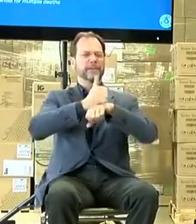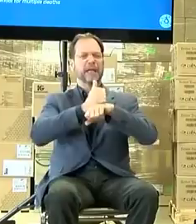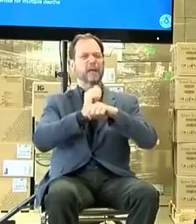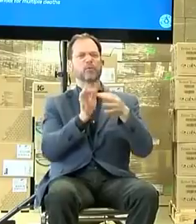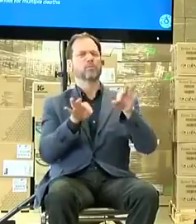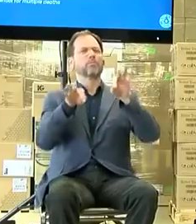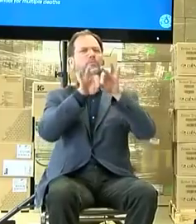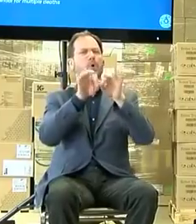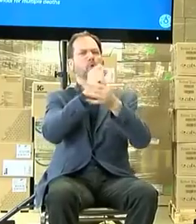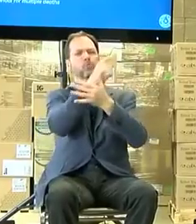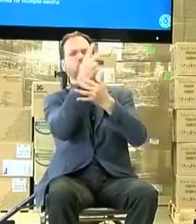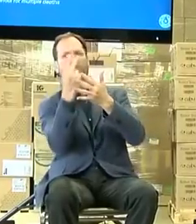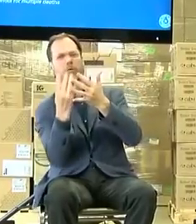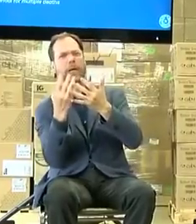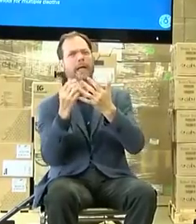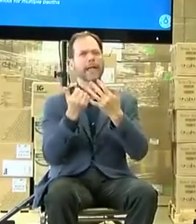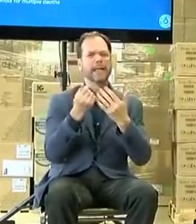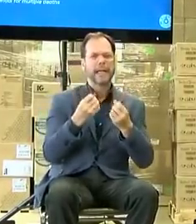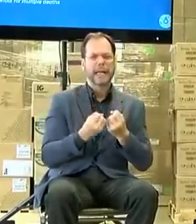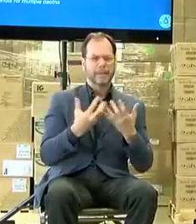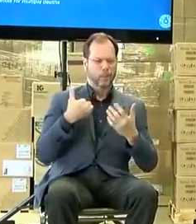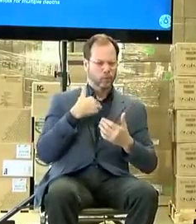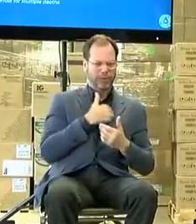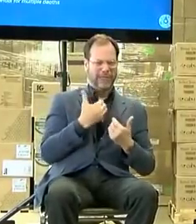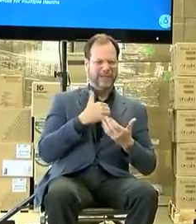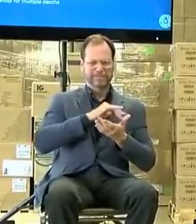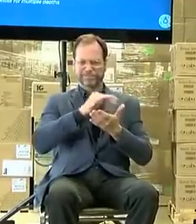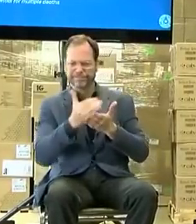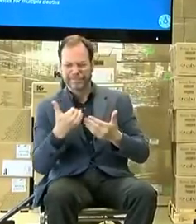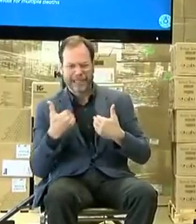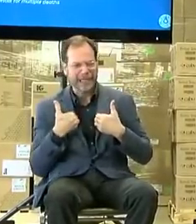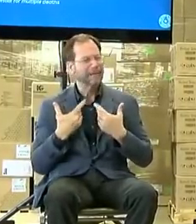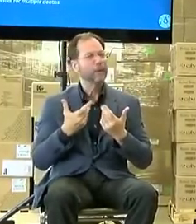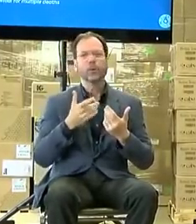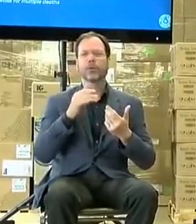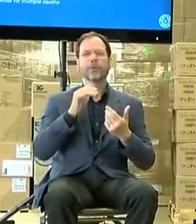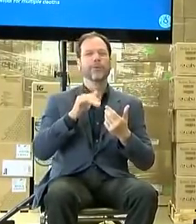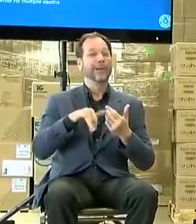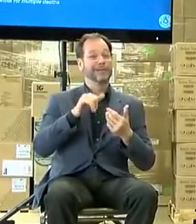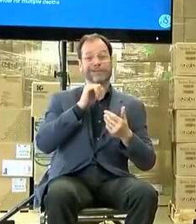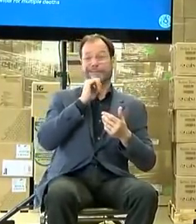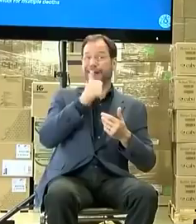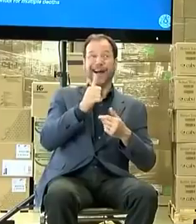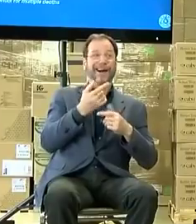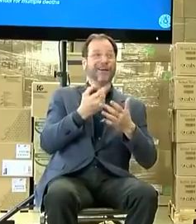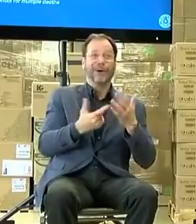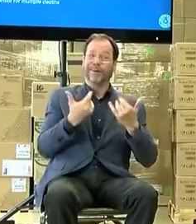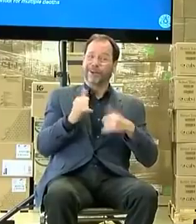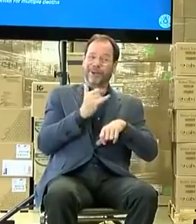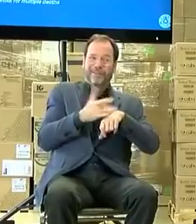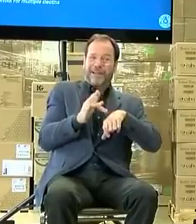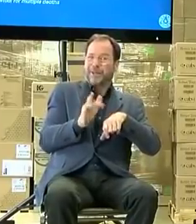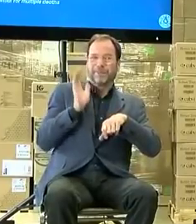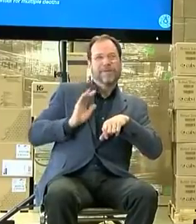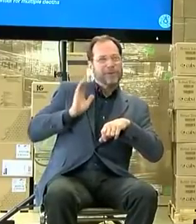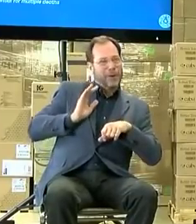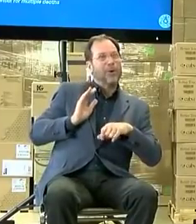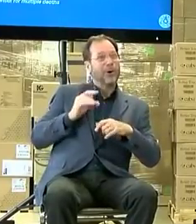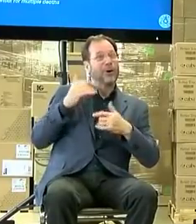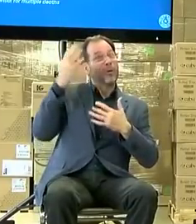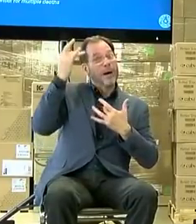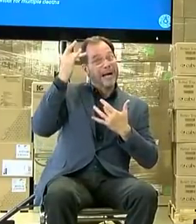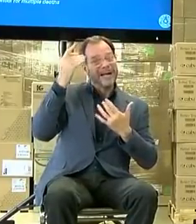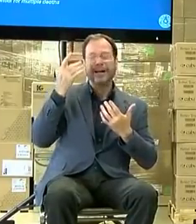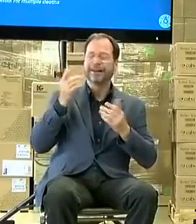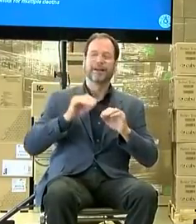since the amounts that we had were not the amounts that had been available in the past, clearly because